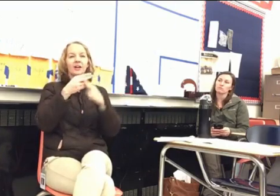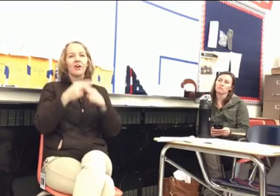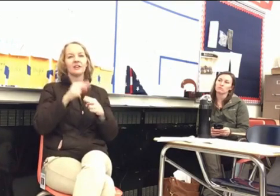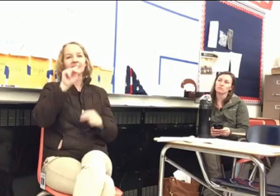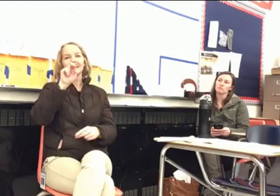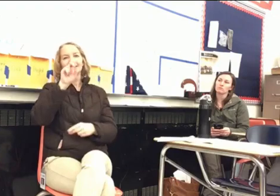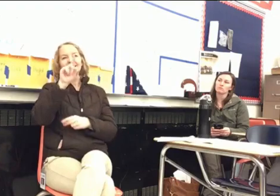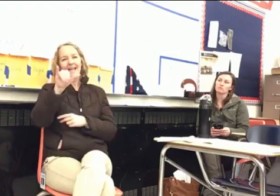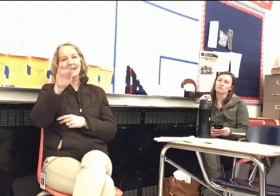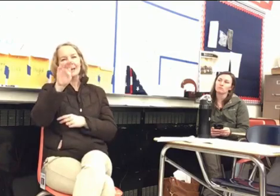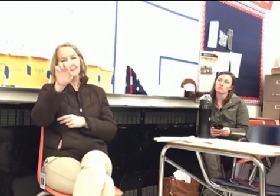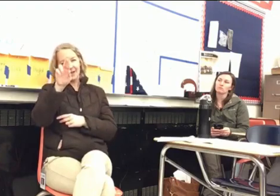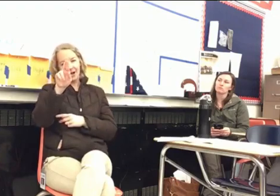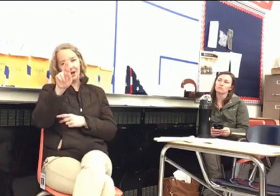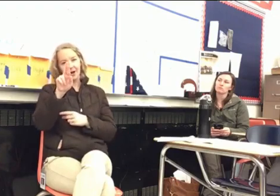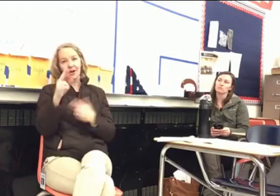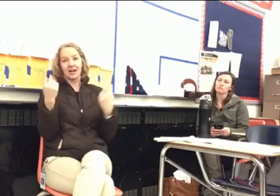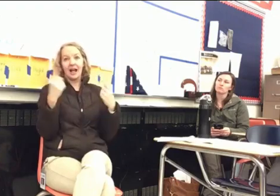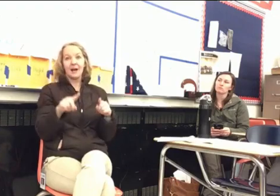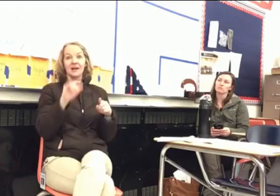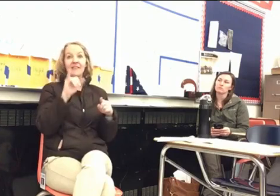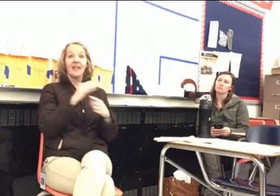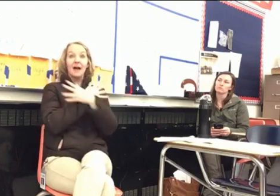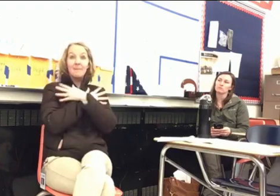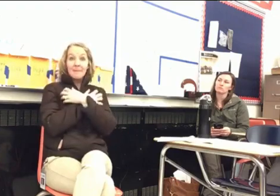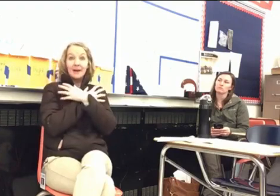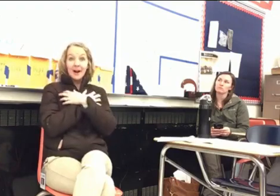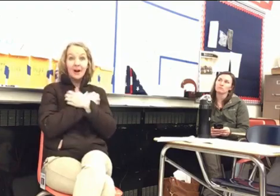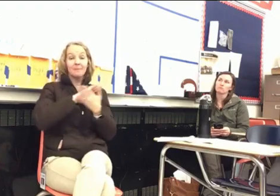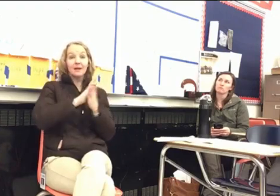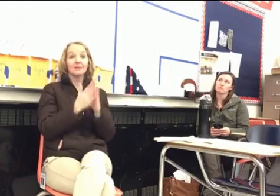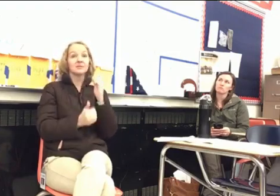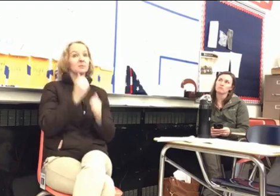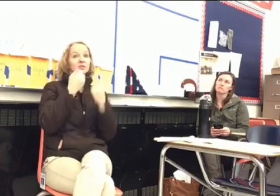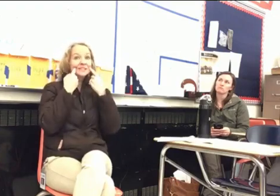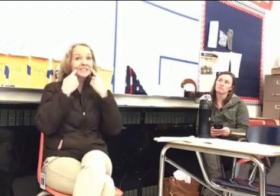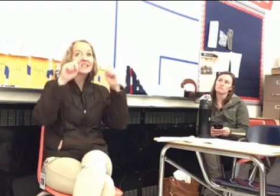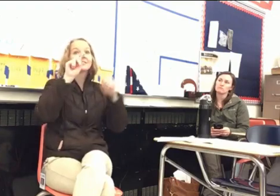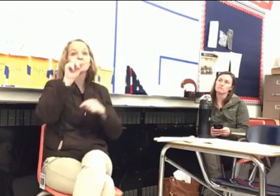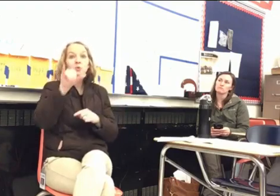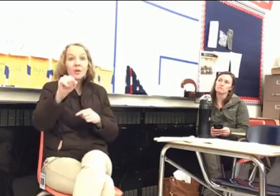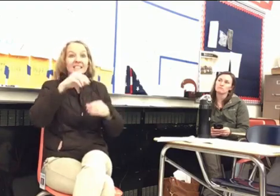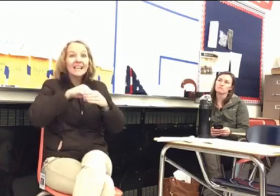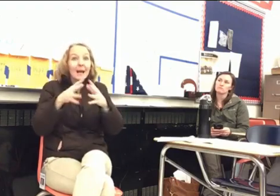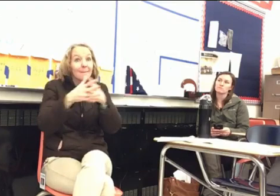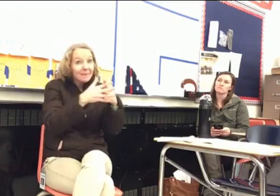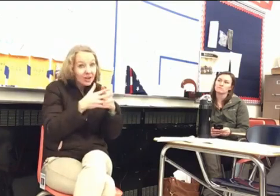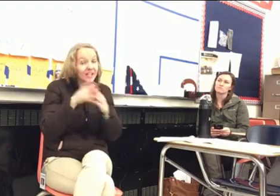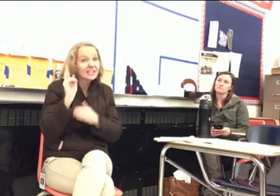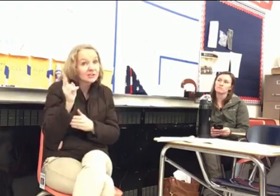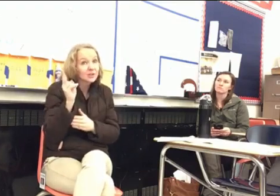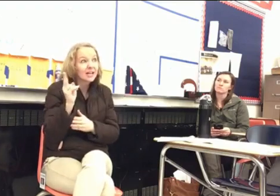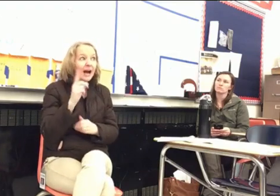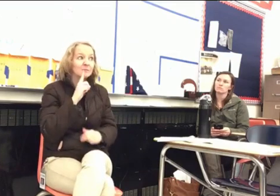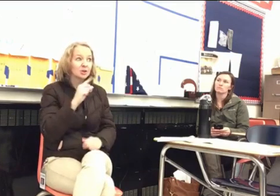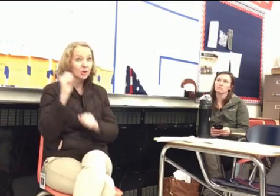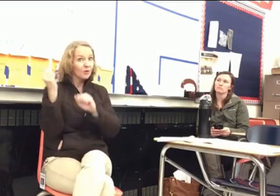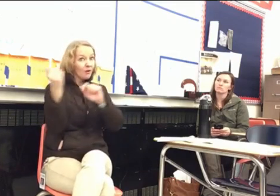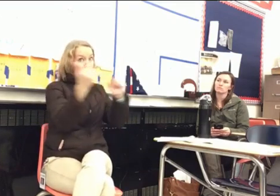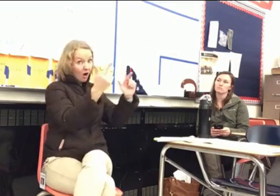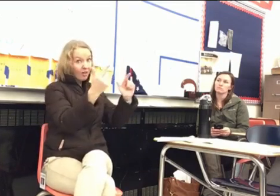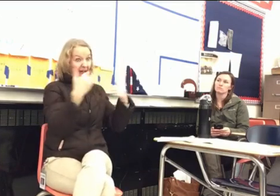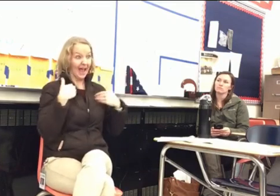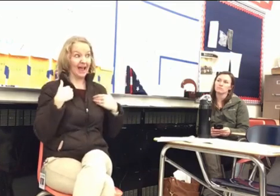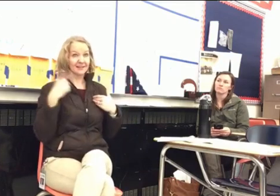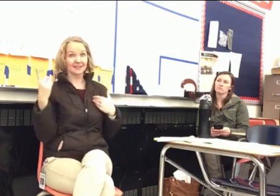And what happens is that this teddy bear becomes one of the most successful toys in American history. You guys more than likely have had a teddy bear in the past.